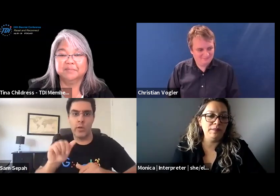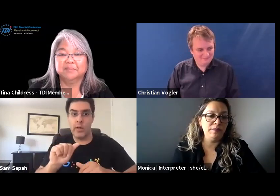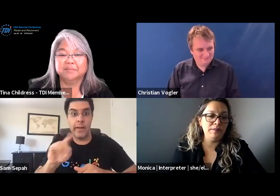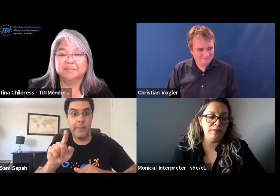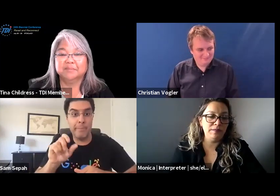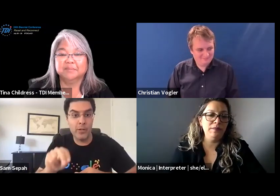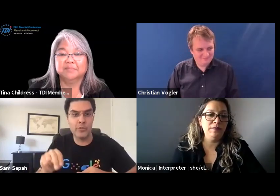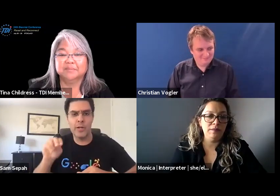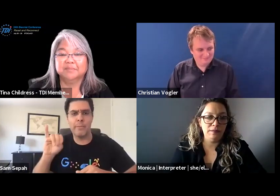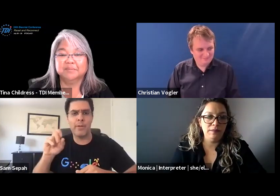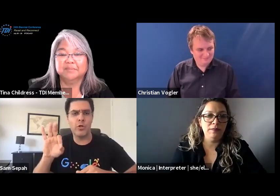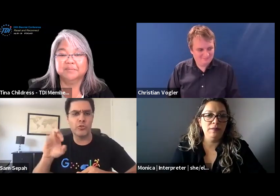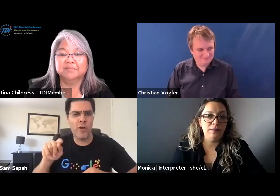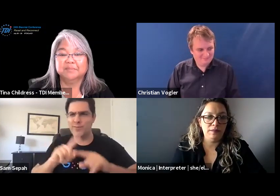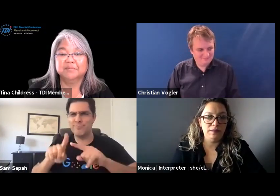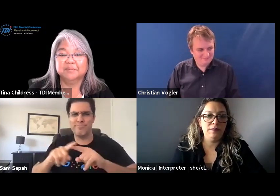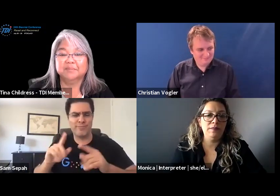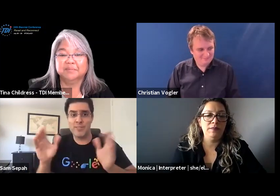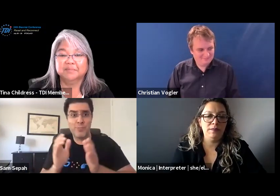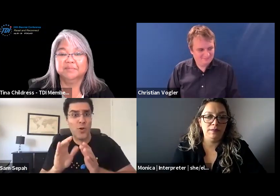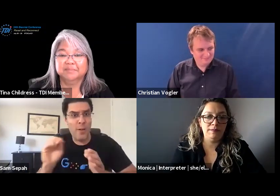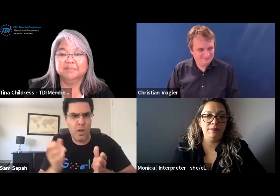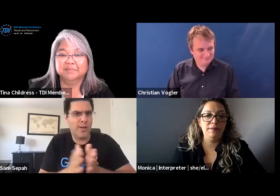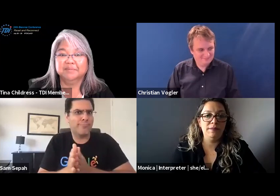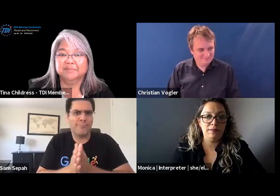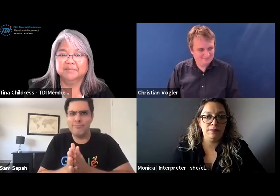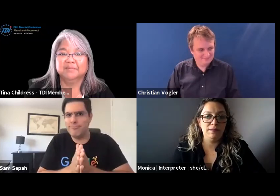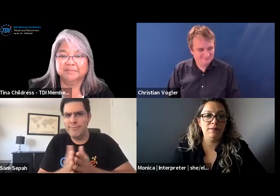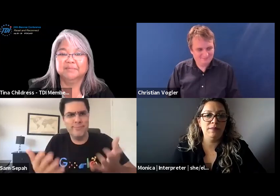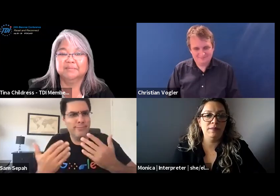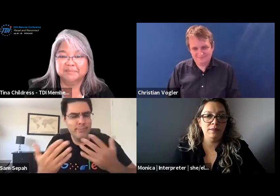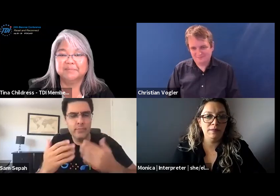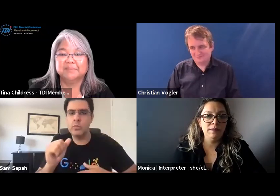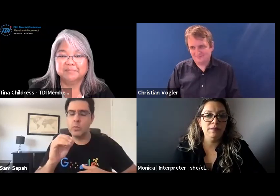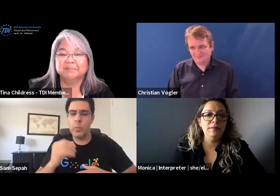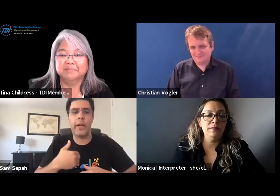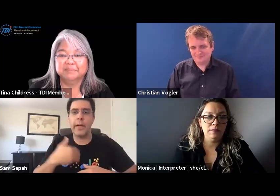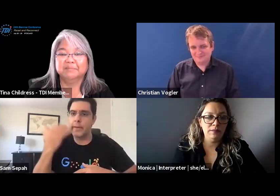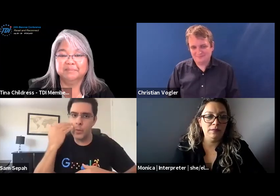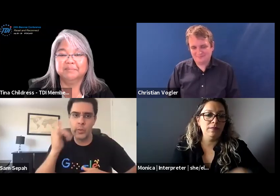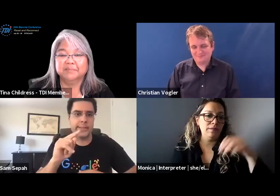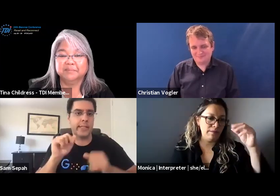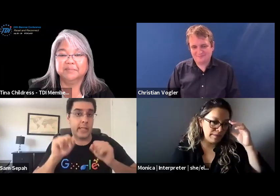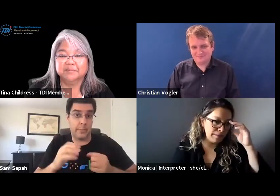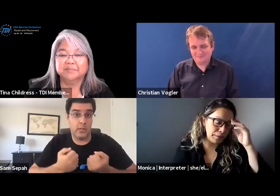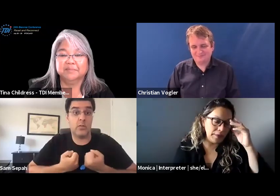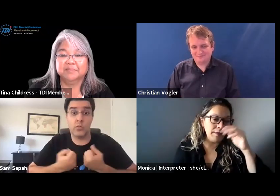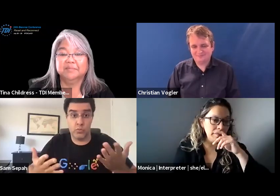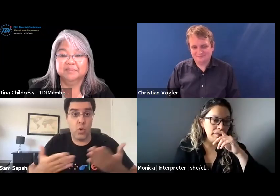for all the tech centers, not just with Google, but Amazon, Microsoft, and even small companies that, you know, are eager to work with y'all. I know